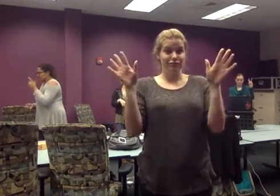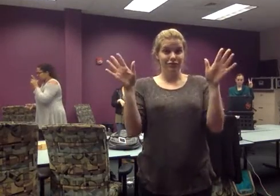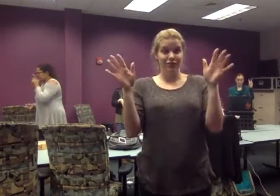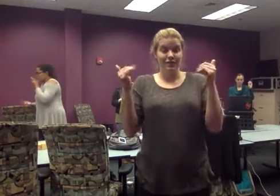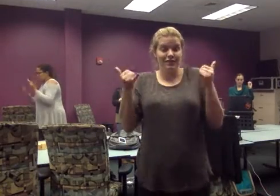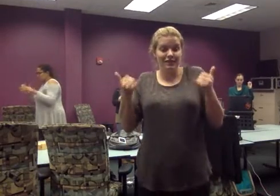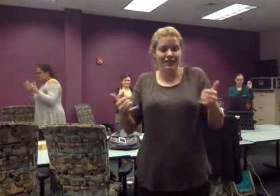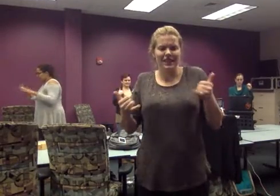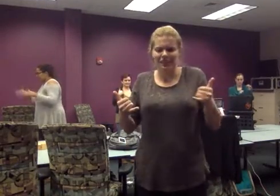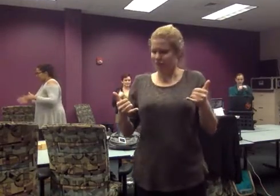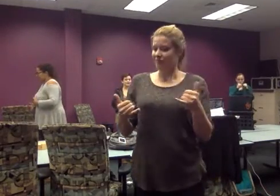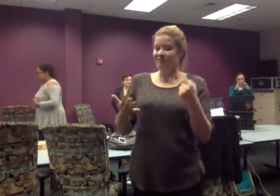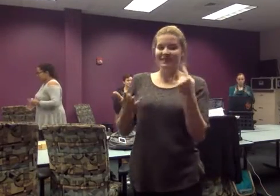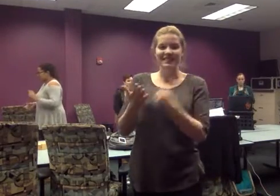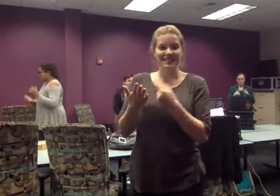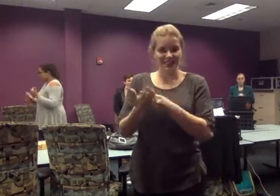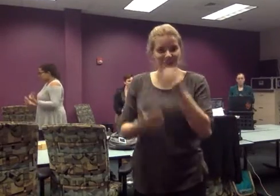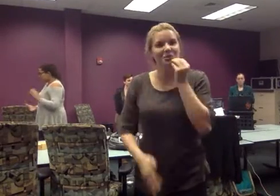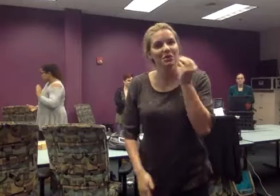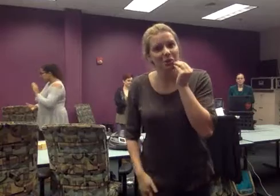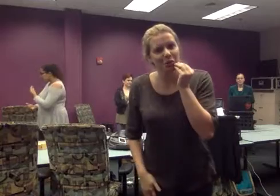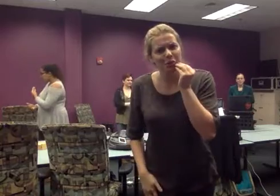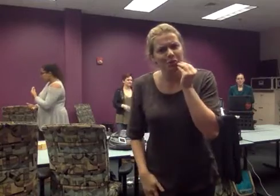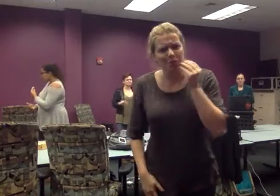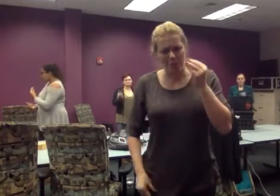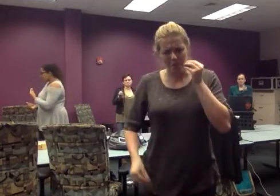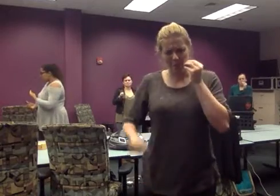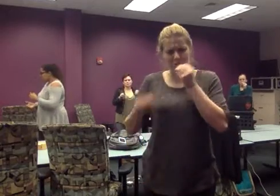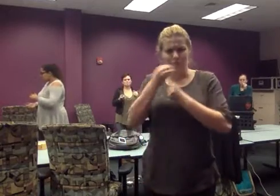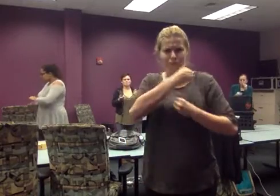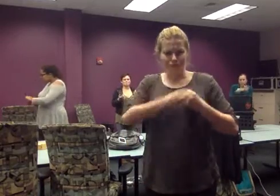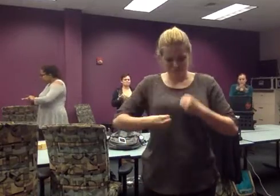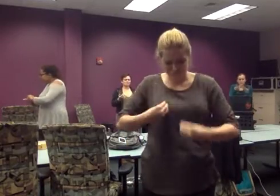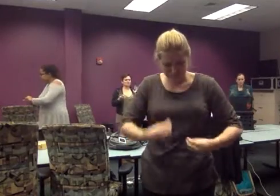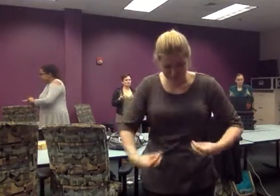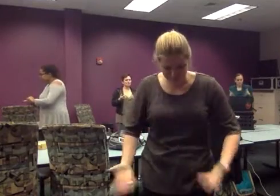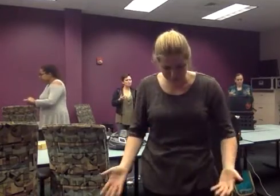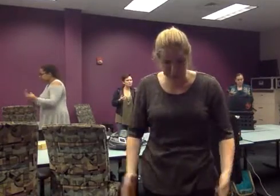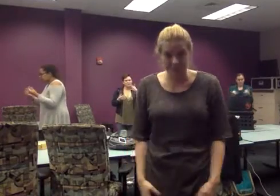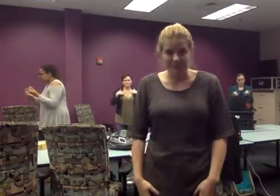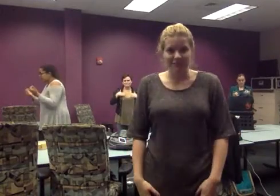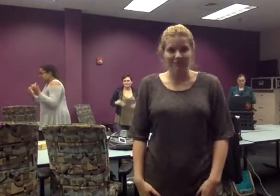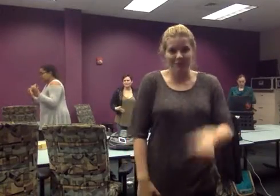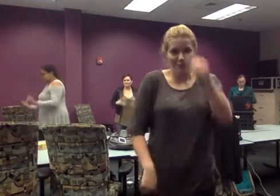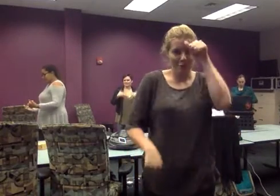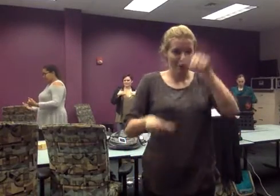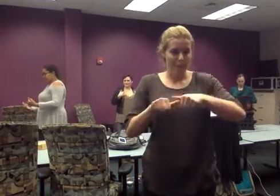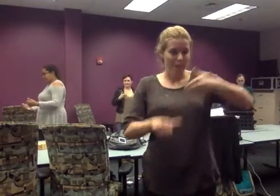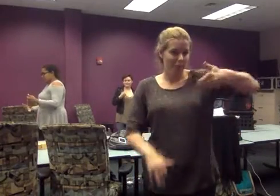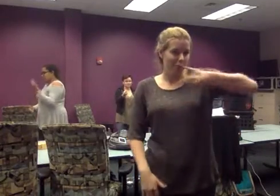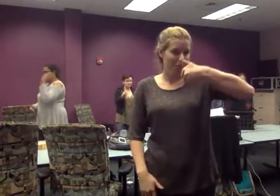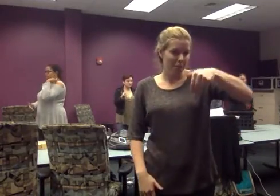now. And when you went to lunch today, you were eating that terrific pizza, and you took a